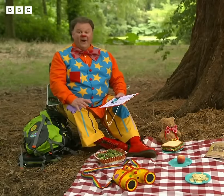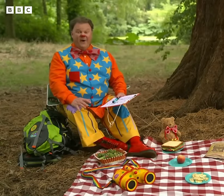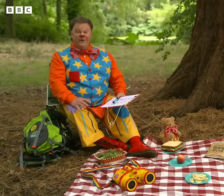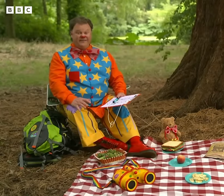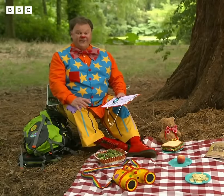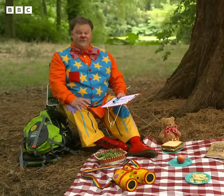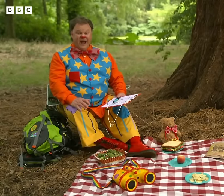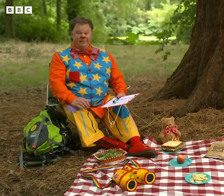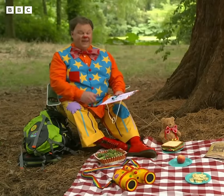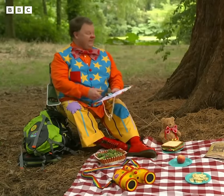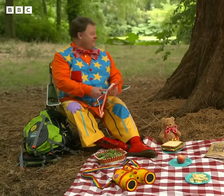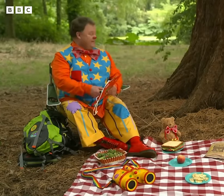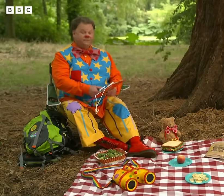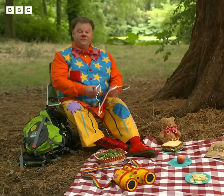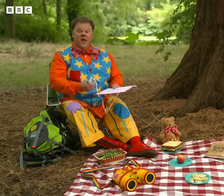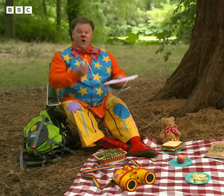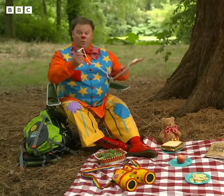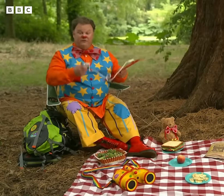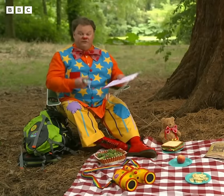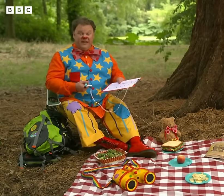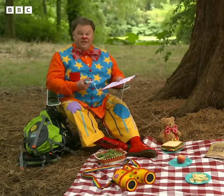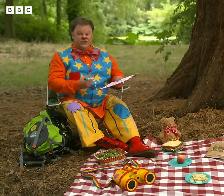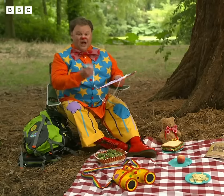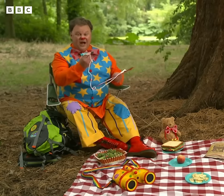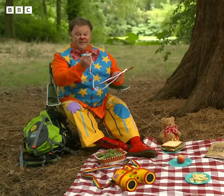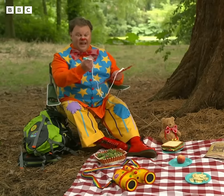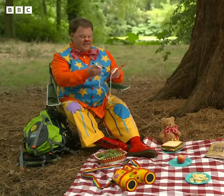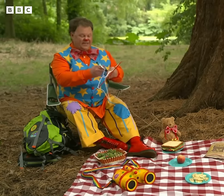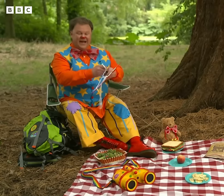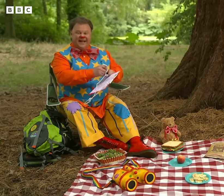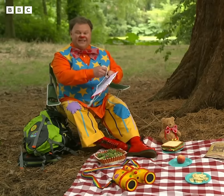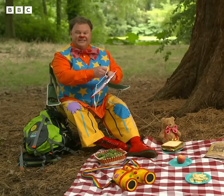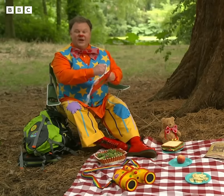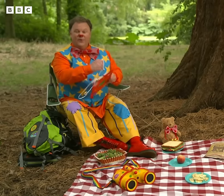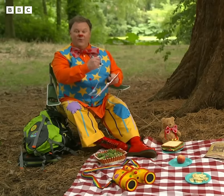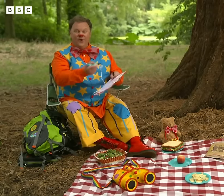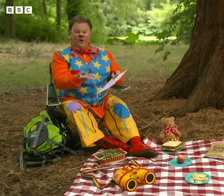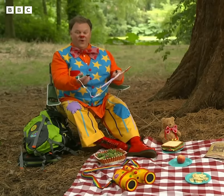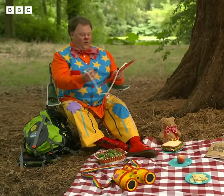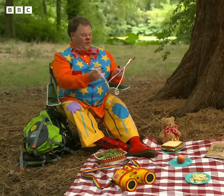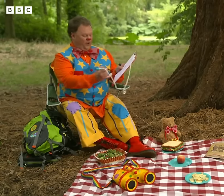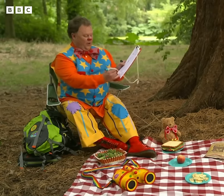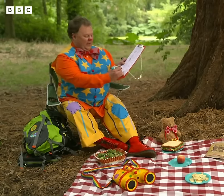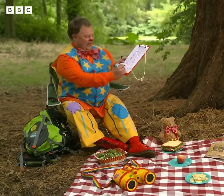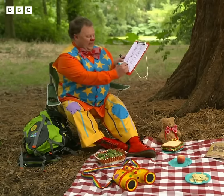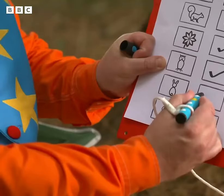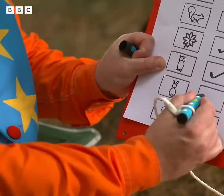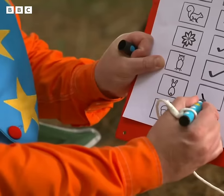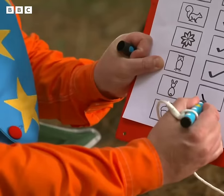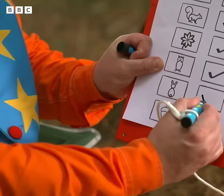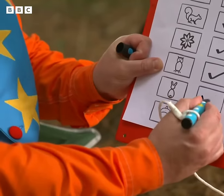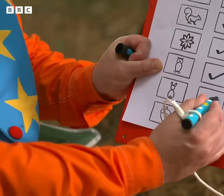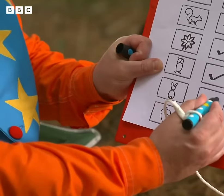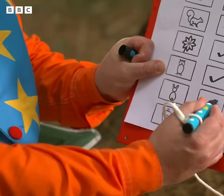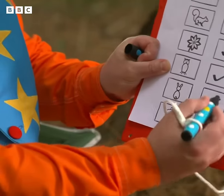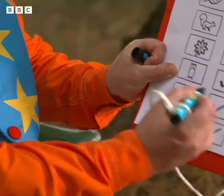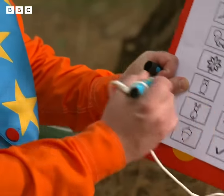Oh, it's a rabbit! We've finished our nature hunt. Woohoo! Look! Well done,